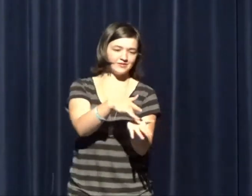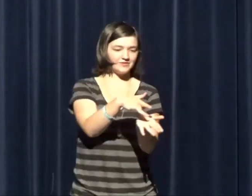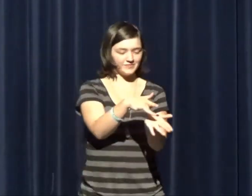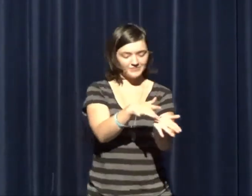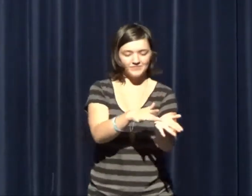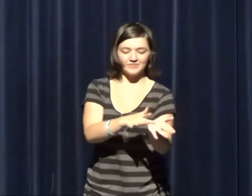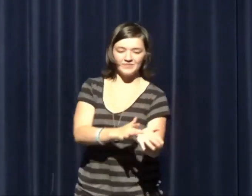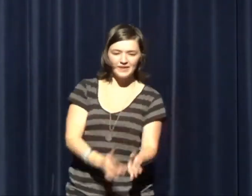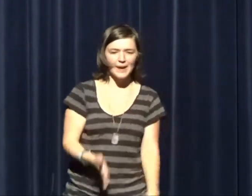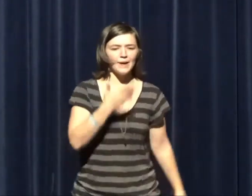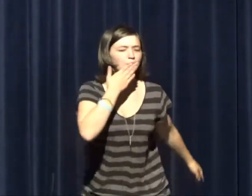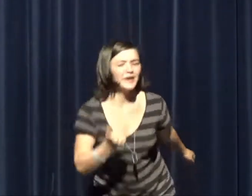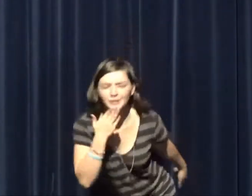I can't let Baby,